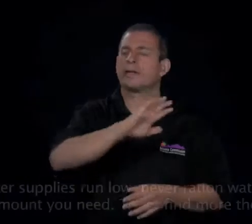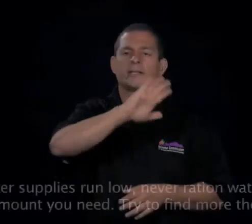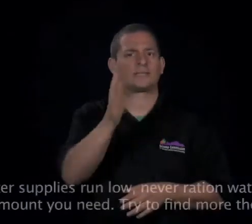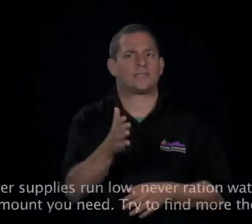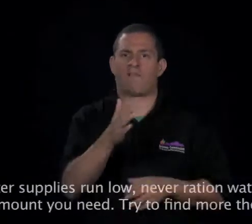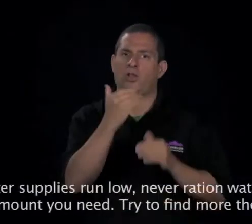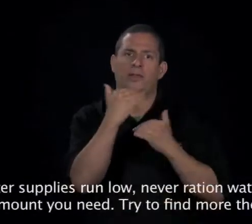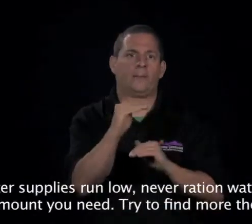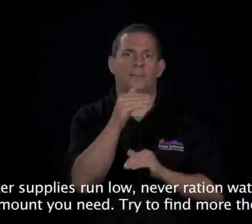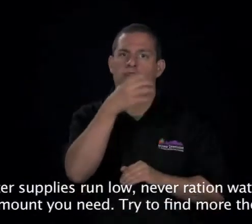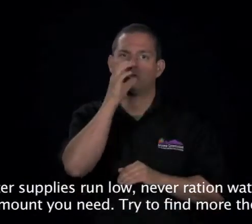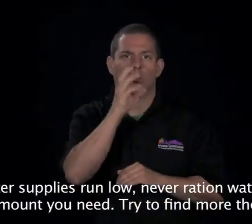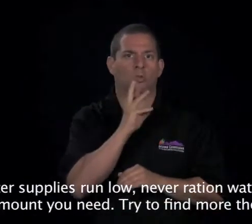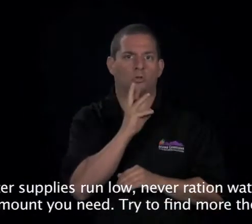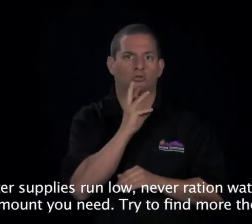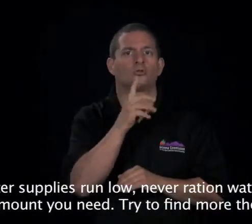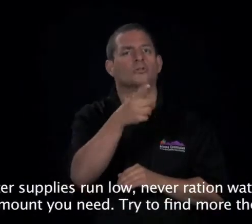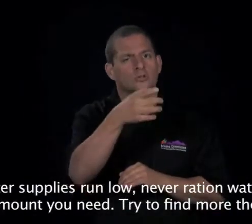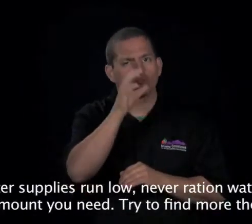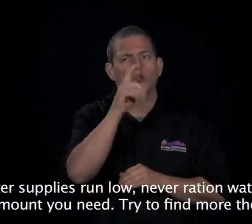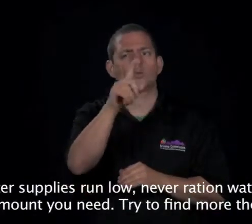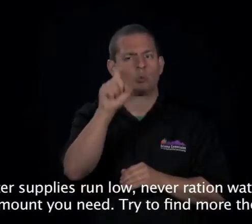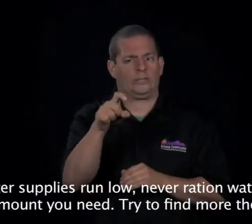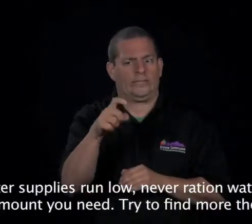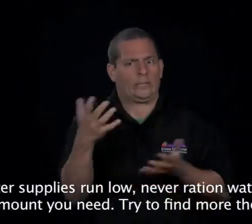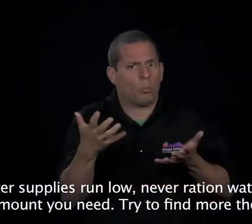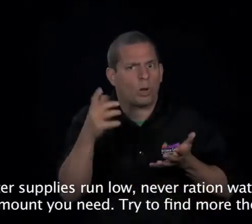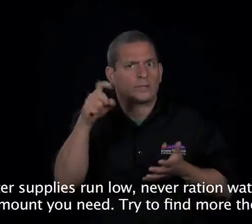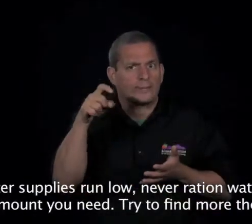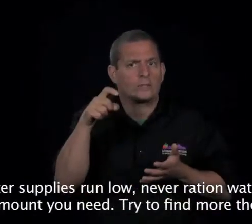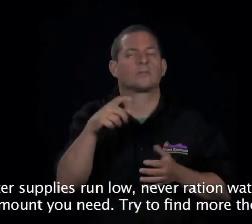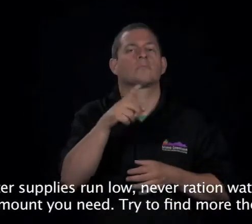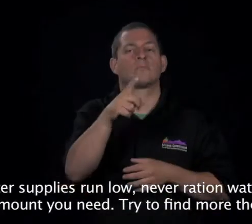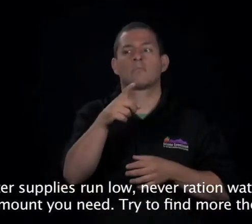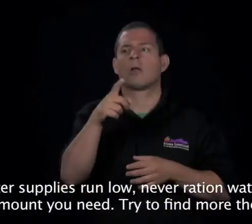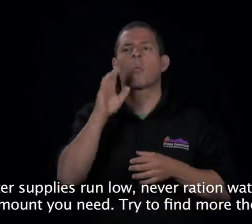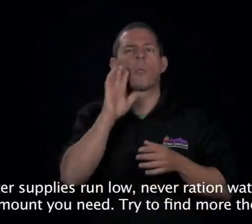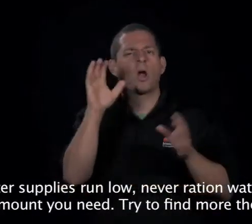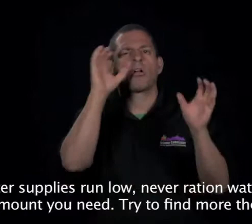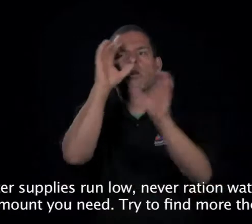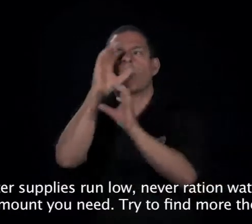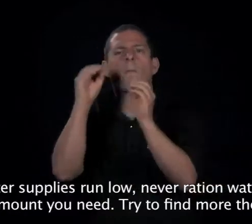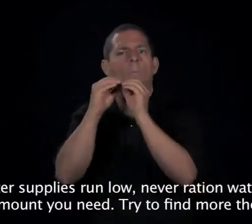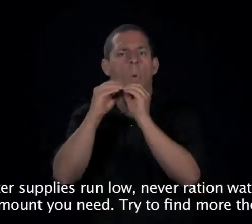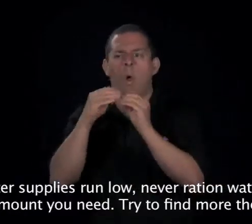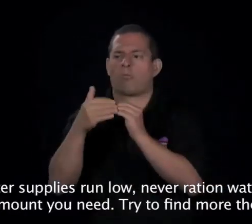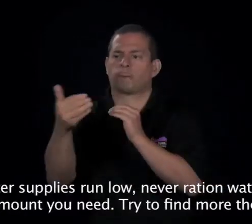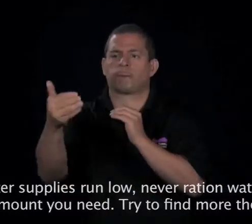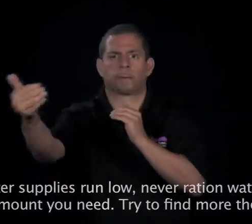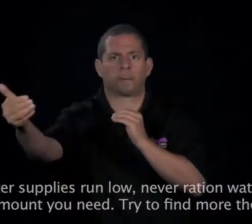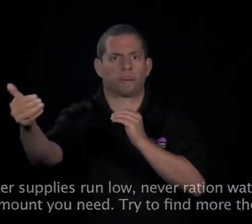If water supplies run low, never ration water. Drink the amount you need and try to find more the next day.